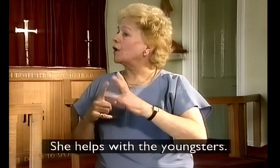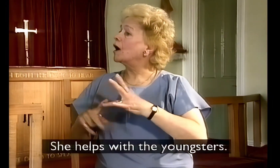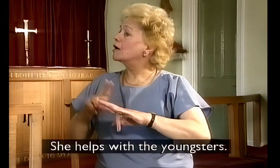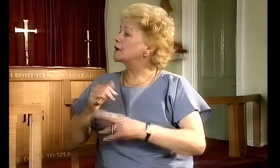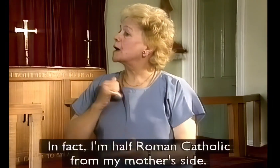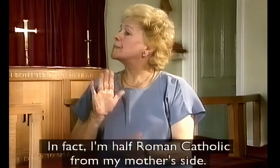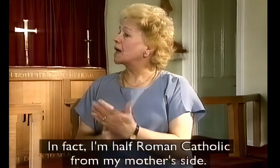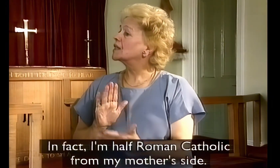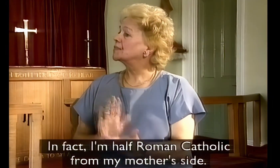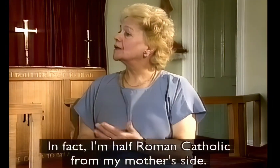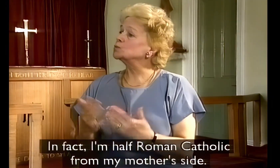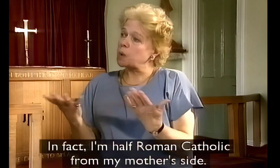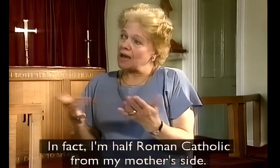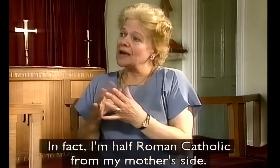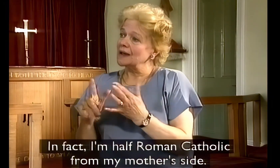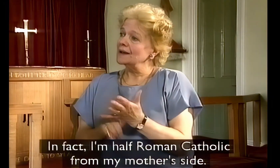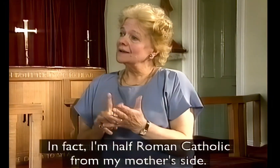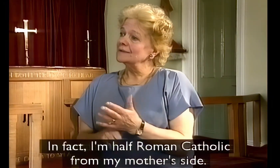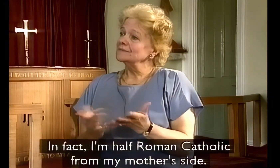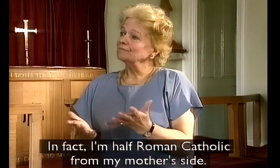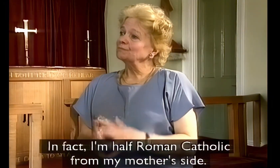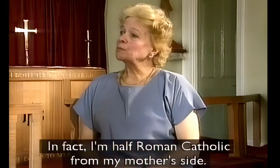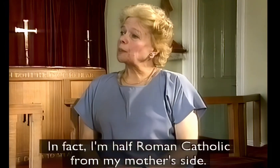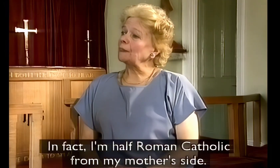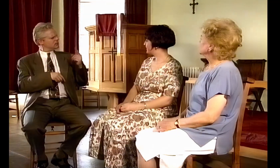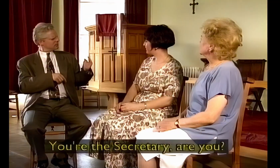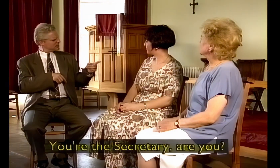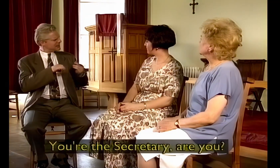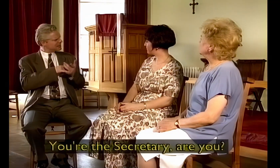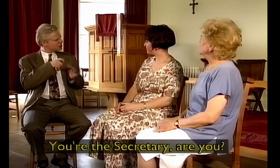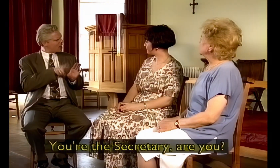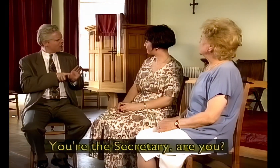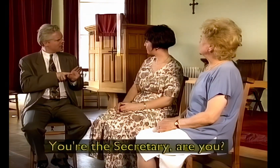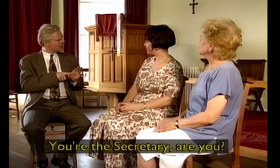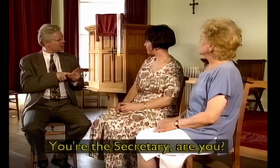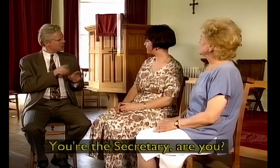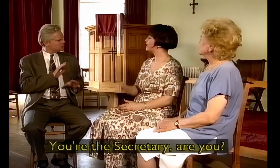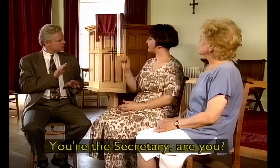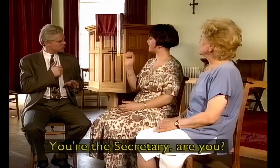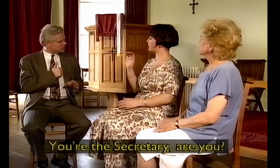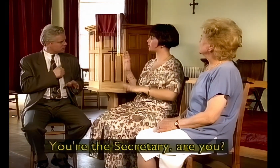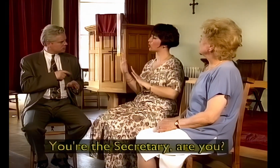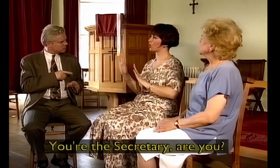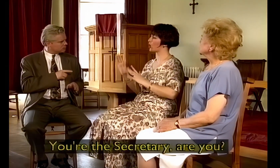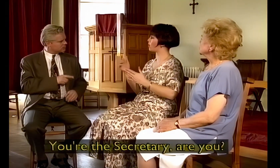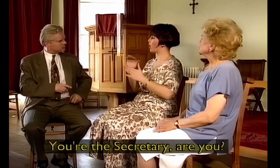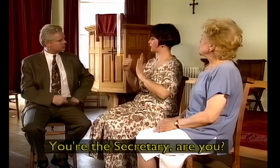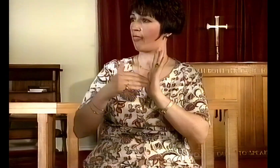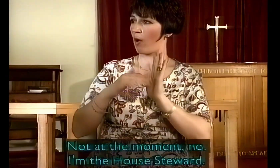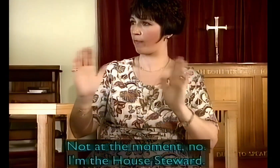In fact, I'm half Roman Catholic from my mother's side as well. So you're the secretary, Deborah, am I right? Yes.